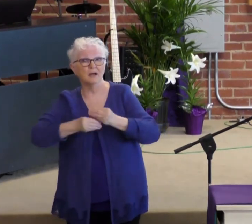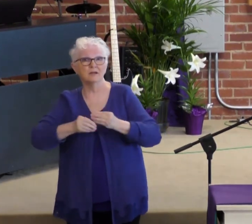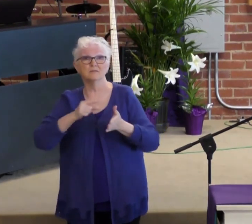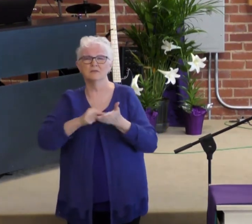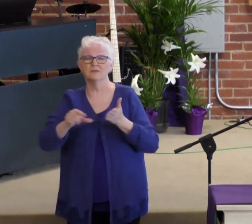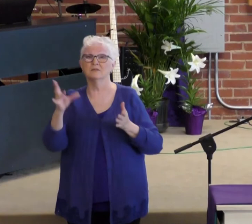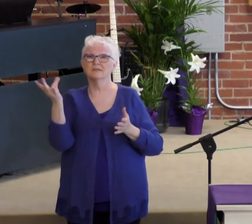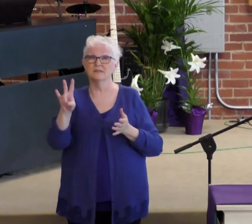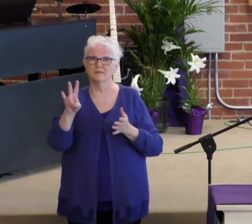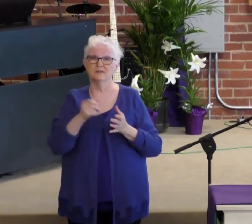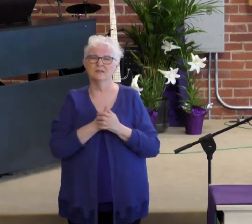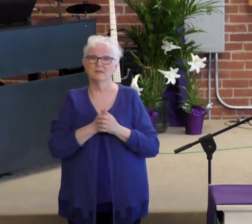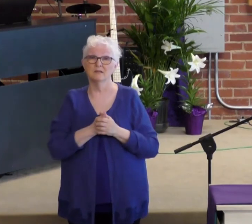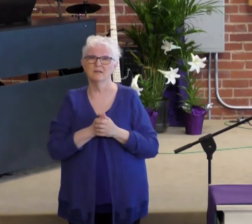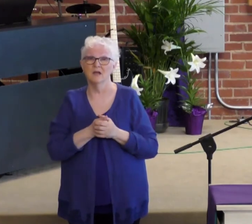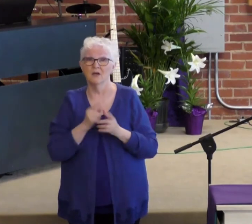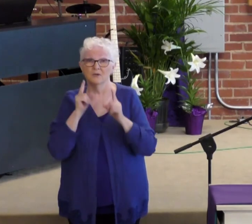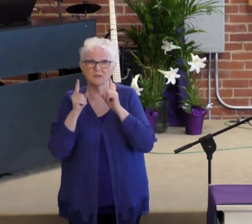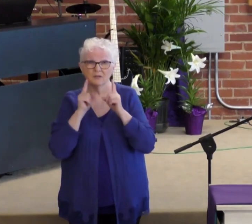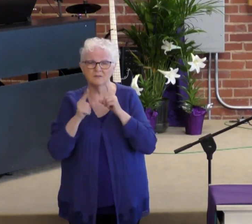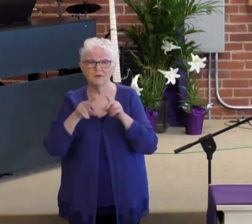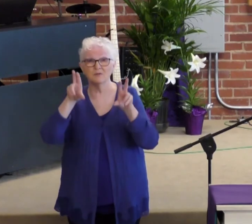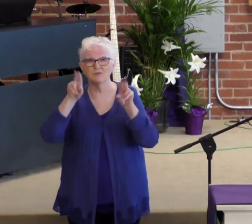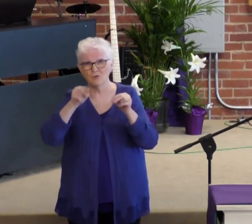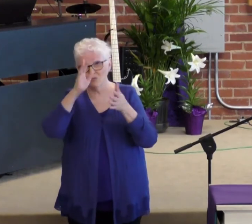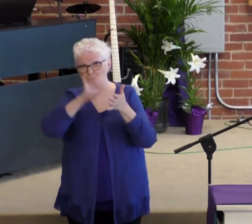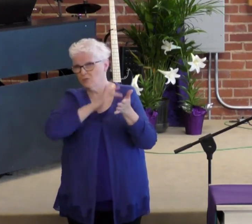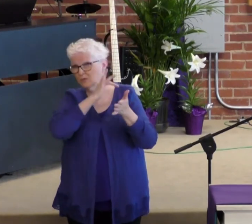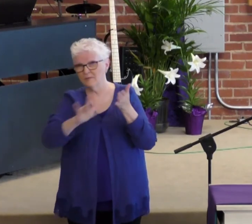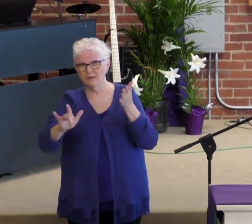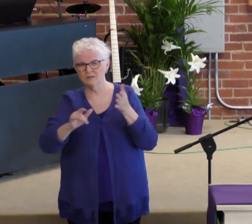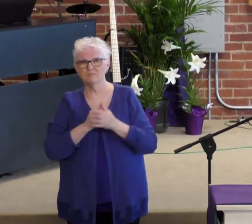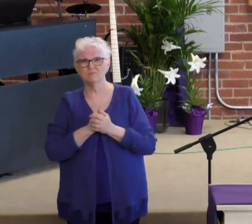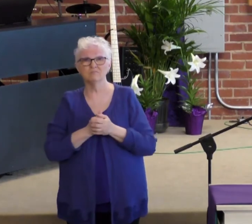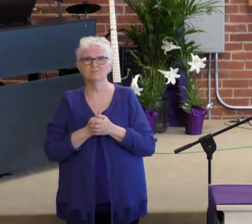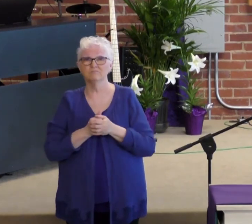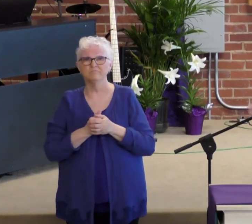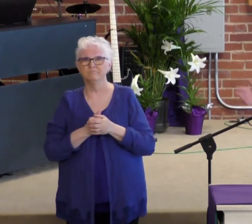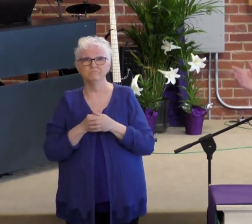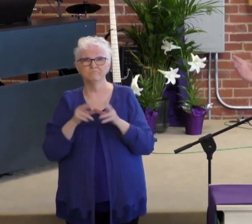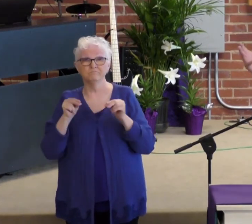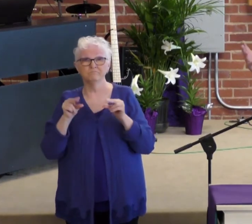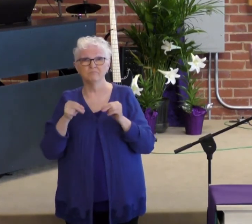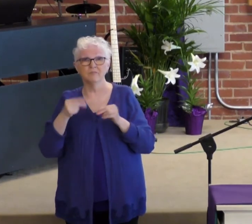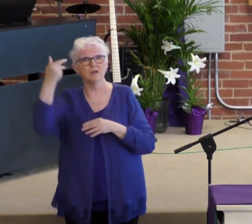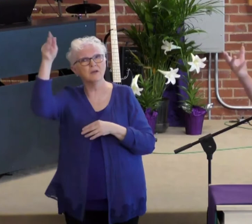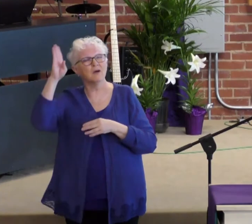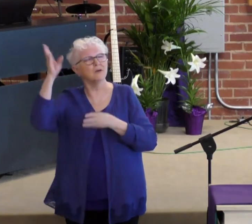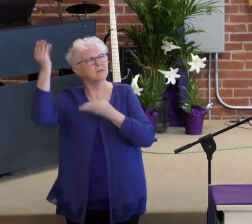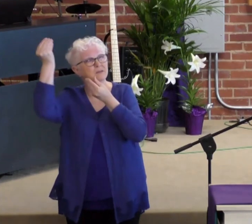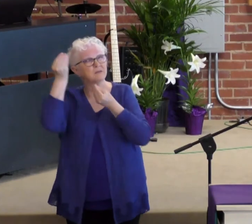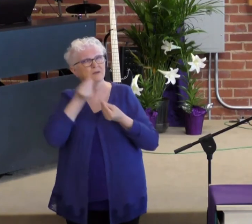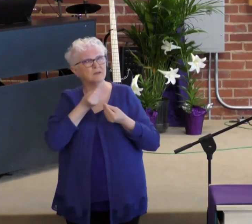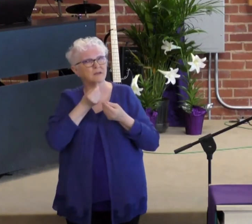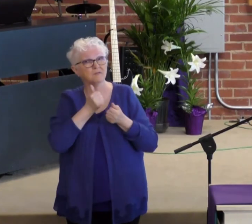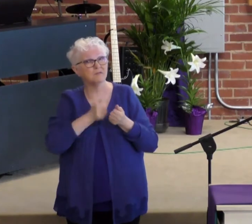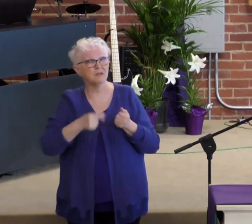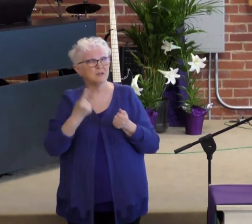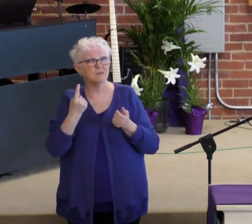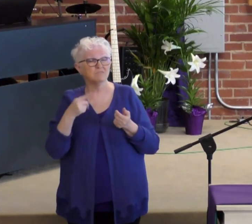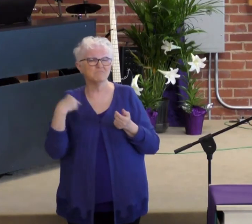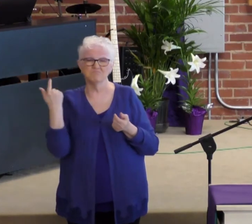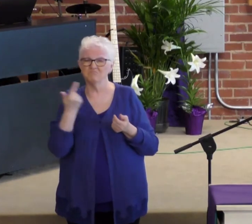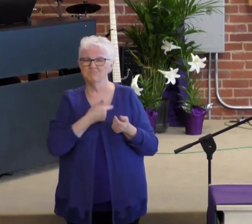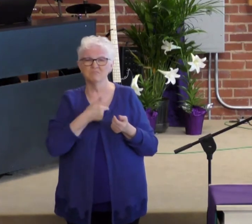about no condemnation. God did not give any of us the position